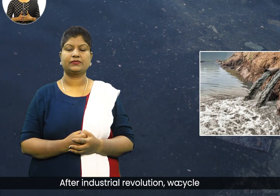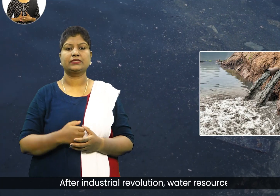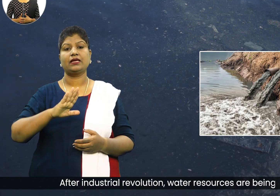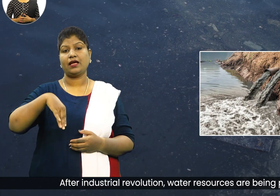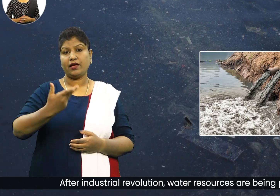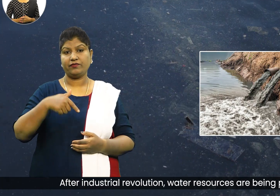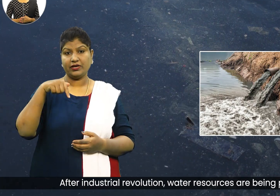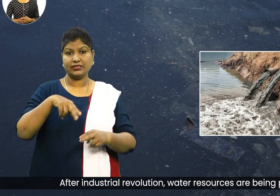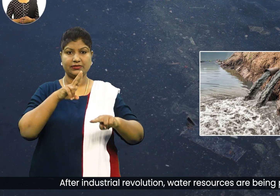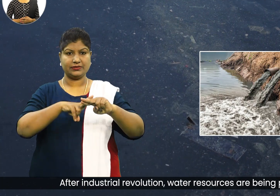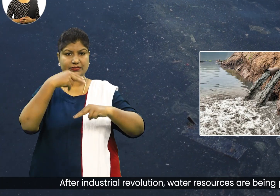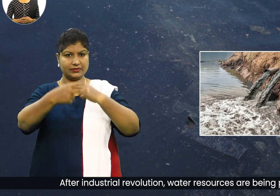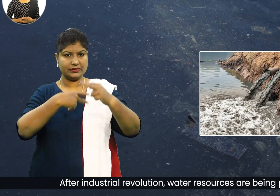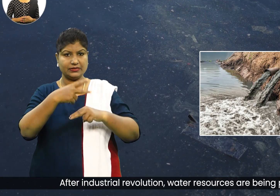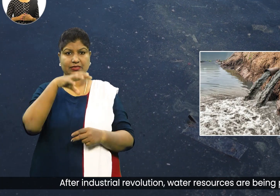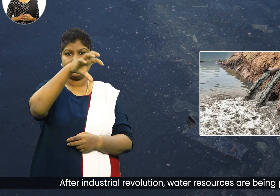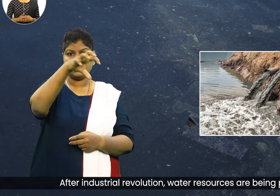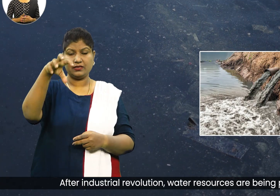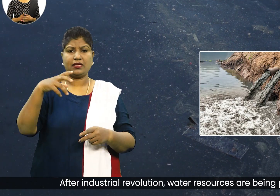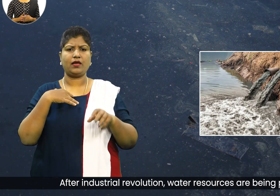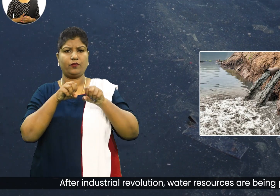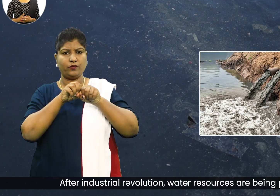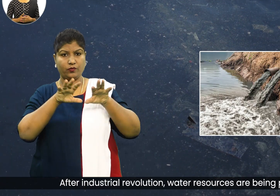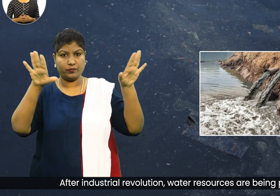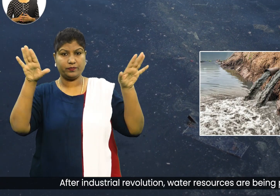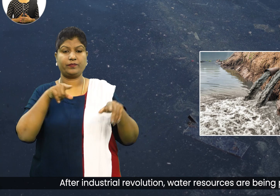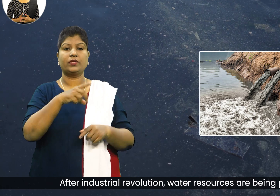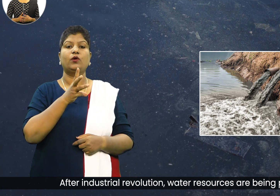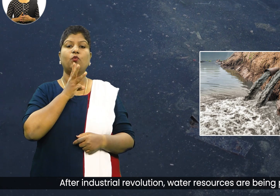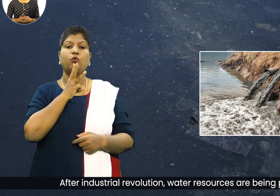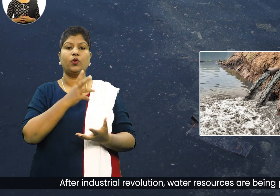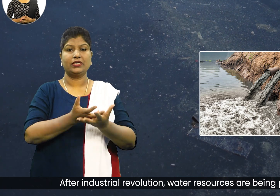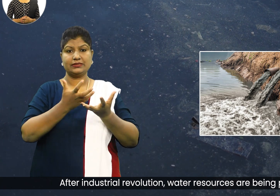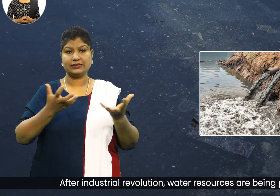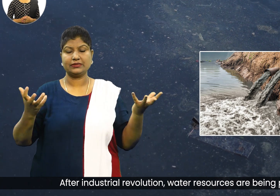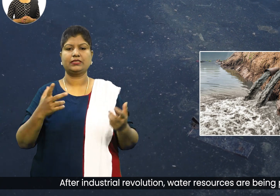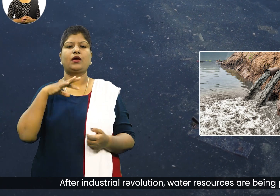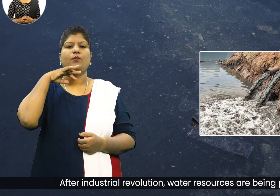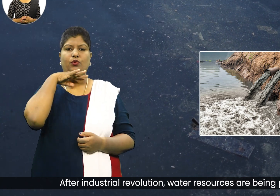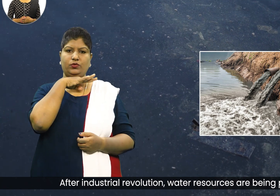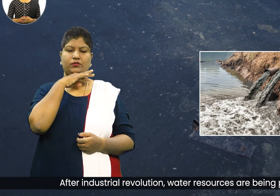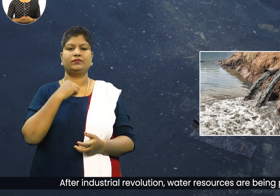After Industrial Revolution, water resources are being polluted.